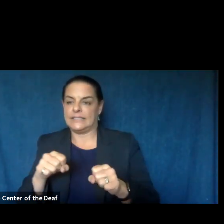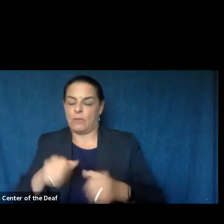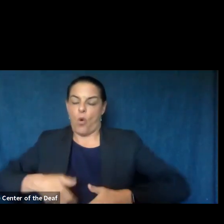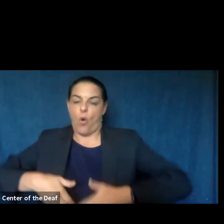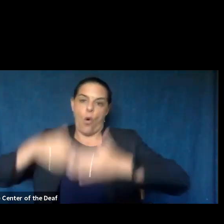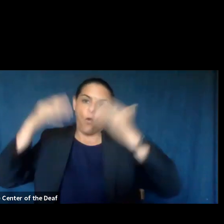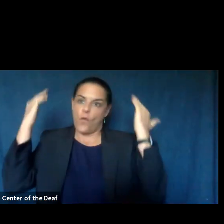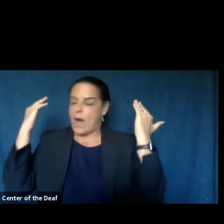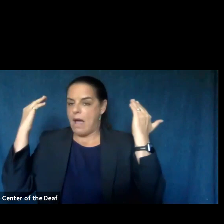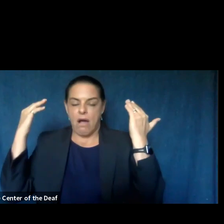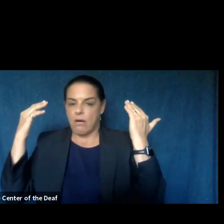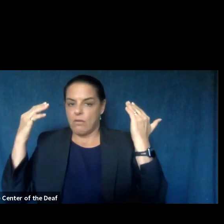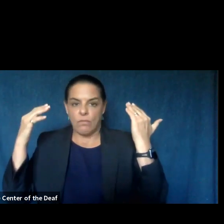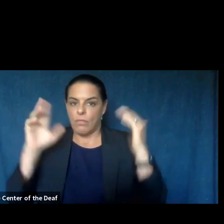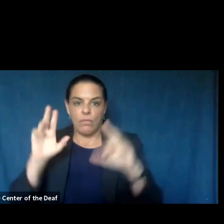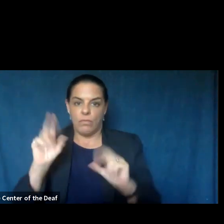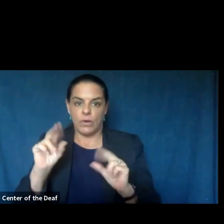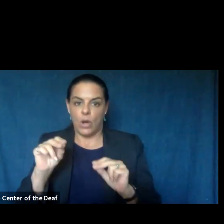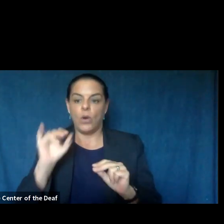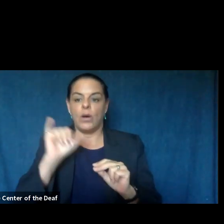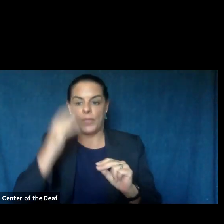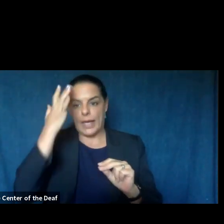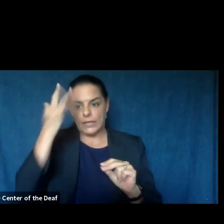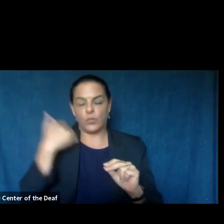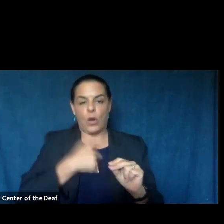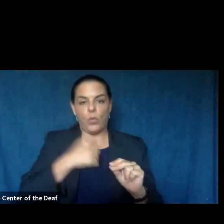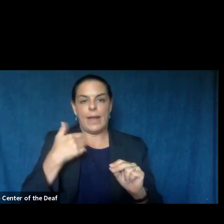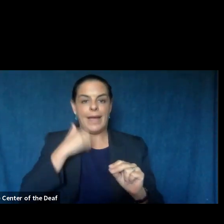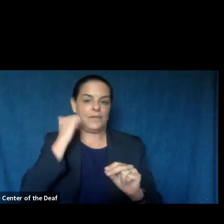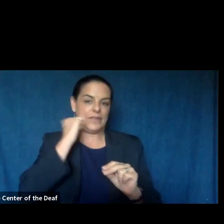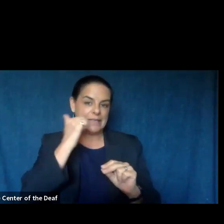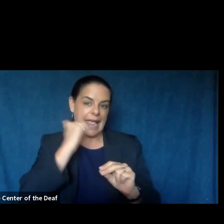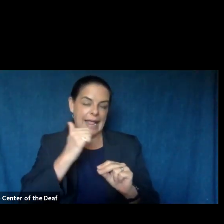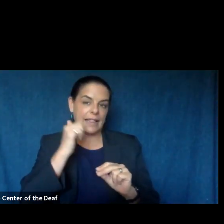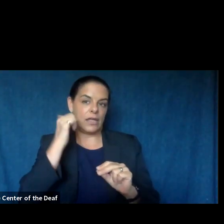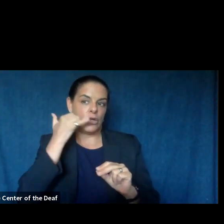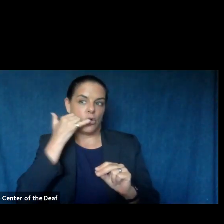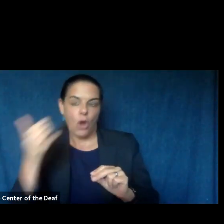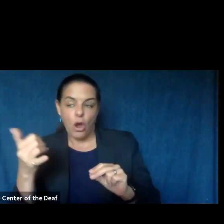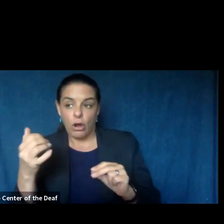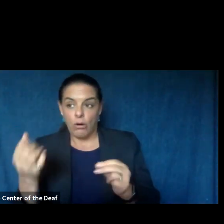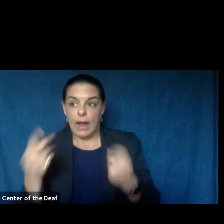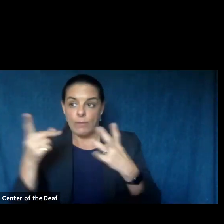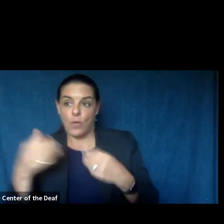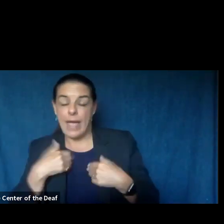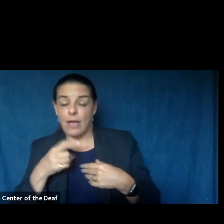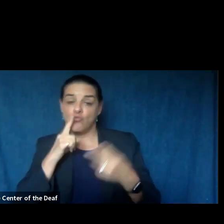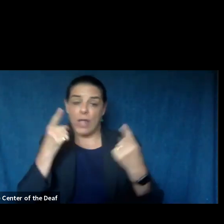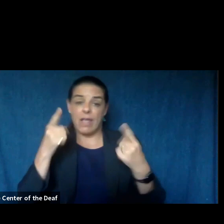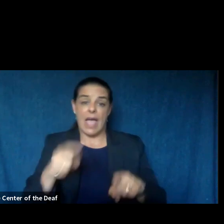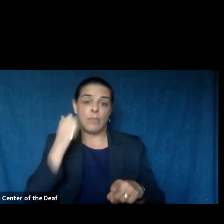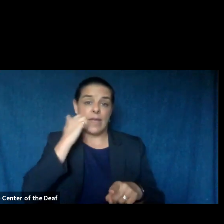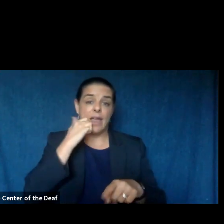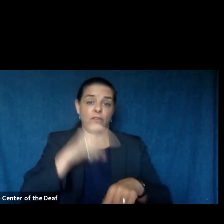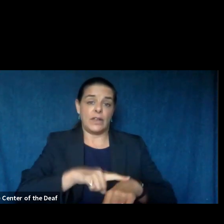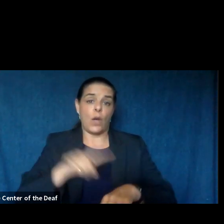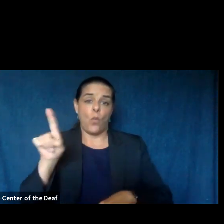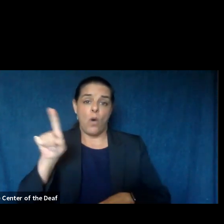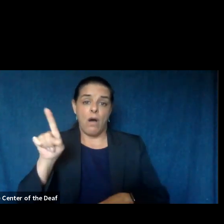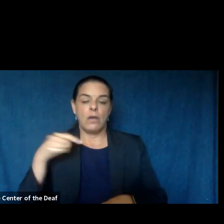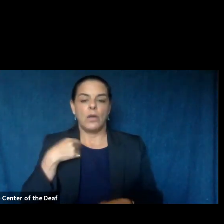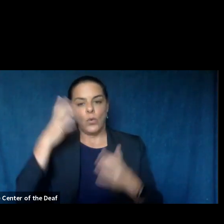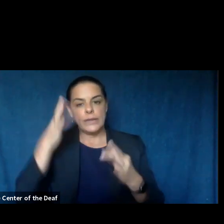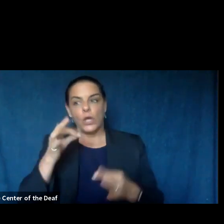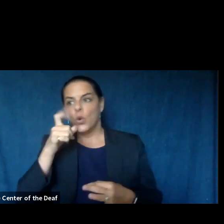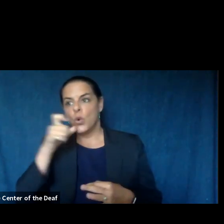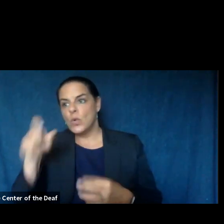be overwhelmed. That is why we have daily capacity calls. Daily, actually, they happen at 1 p.m. and we decide who needs help,